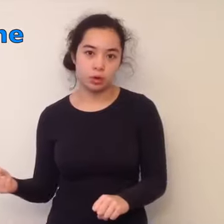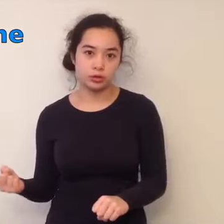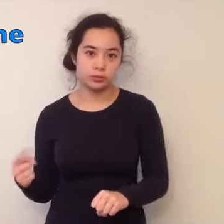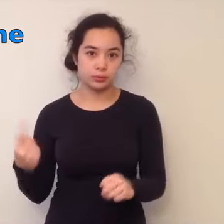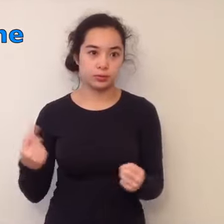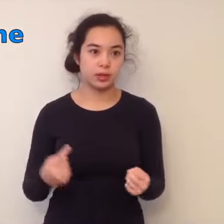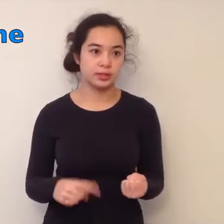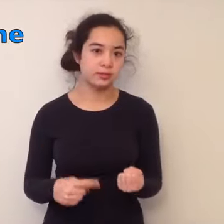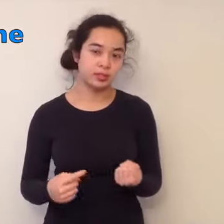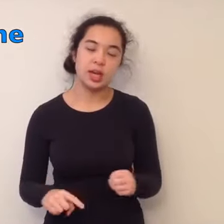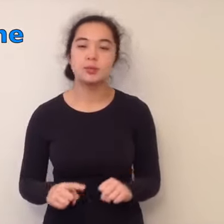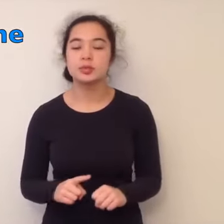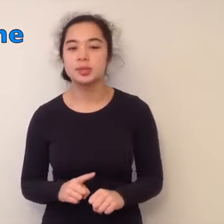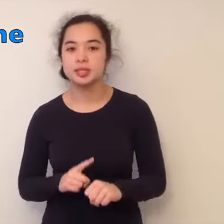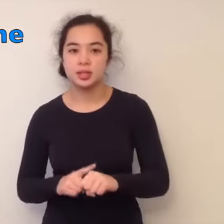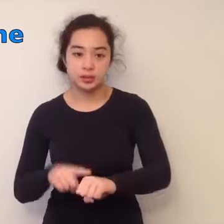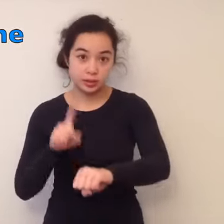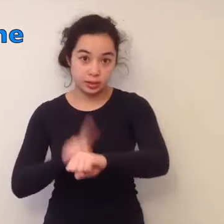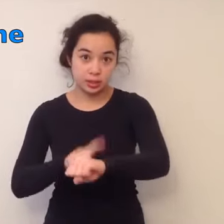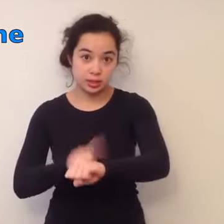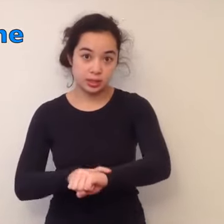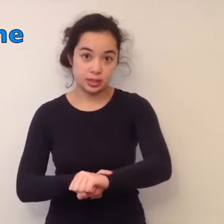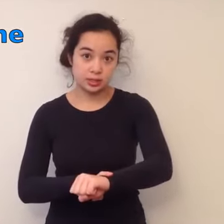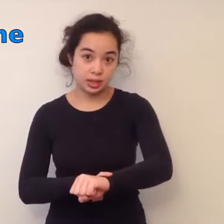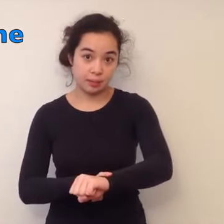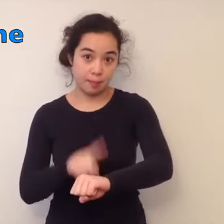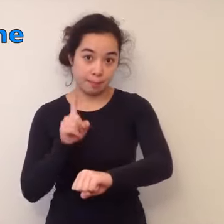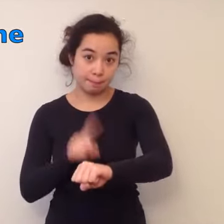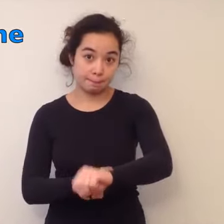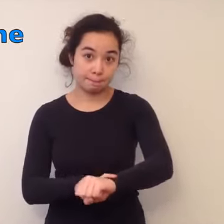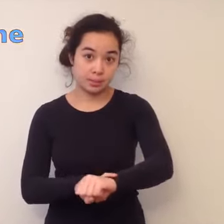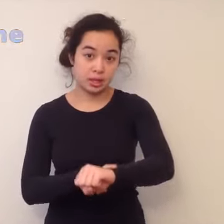watch for asking for the time or something. So, time.